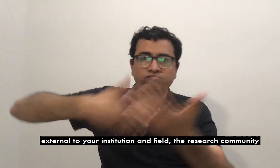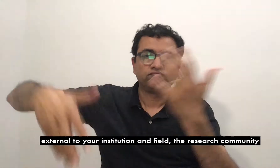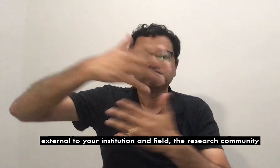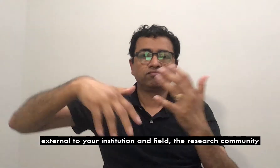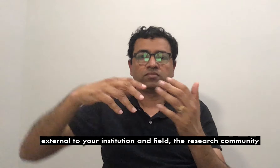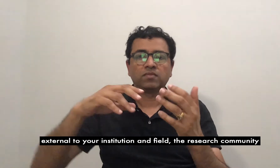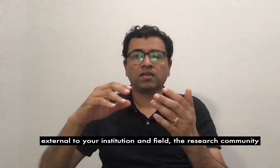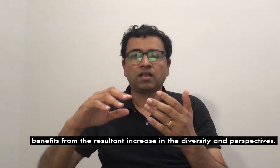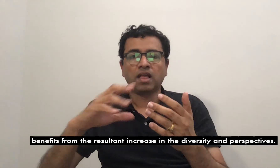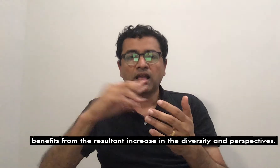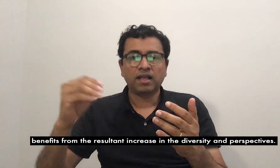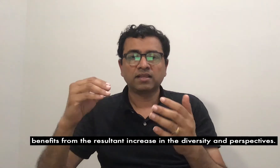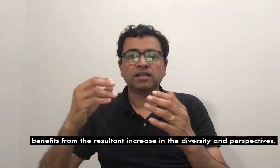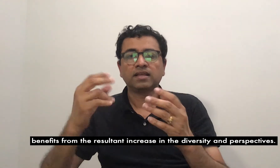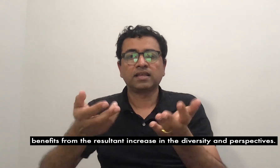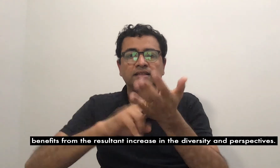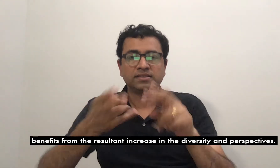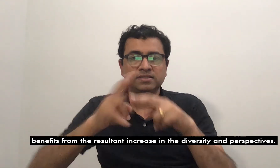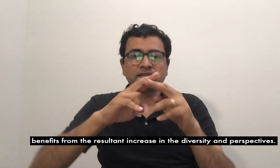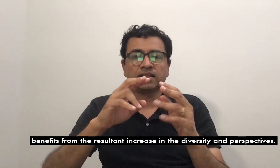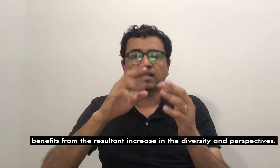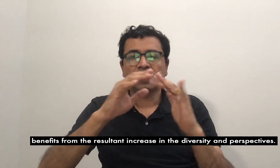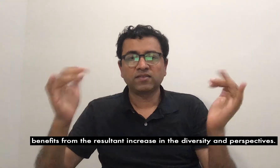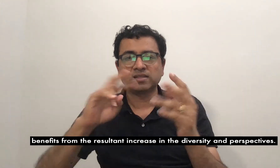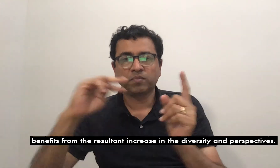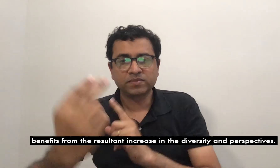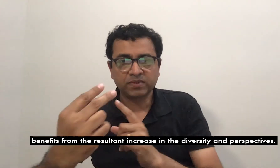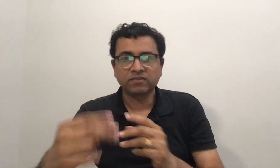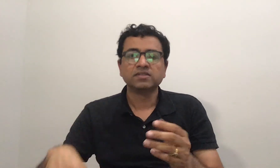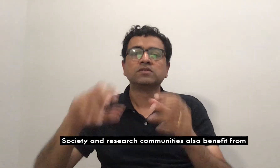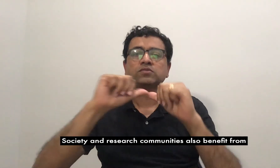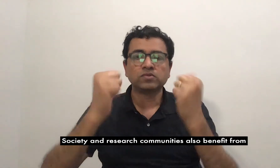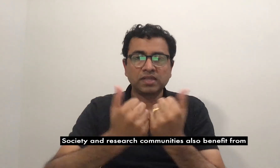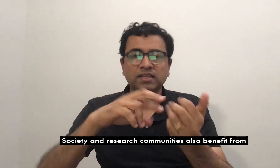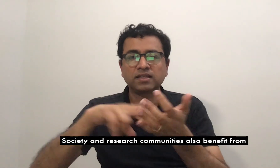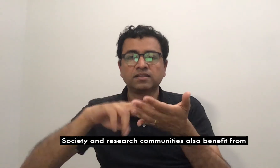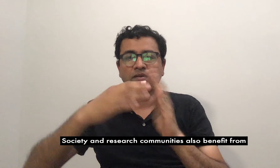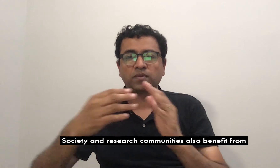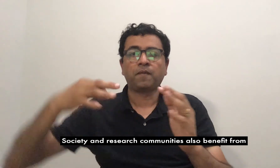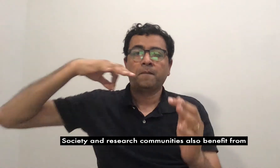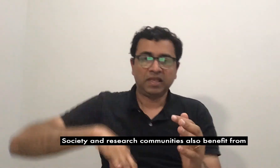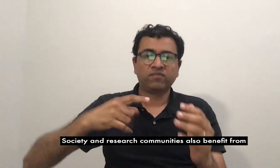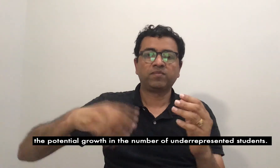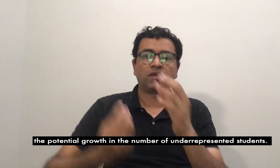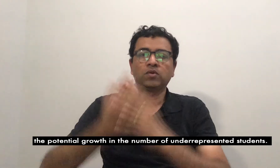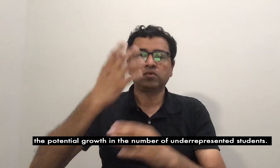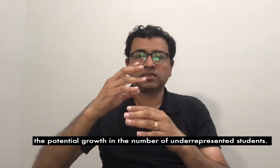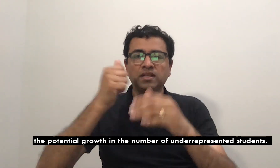the research community benefits from the resultant increase in the diversity in perspectives. Society and research communities also benefit from the potential growth